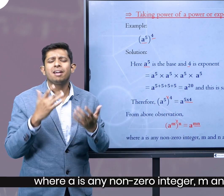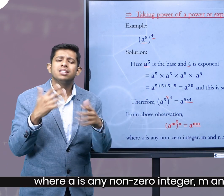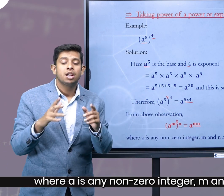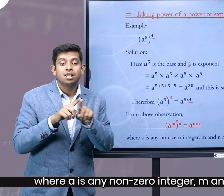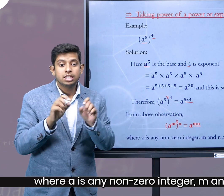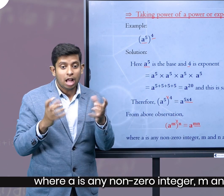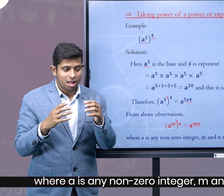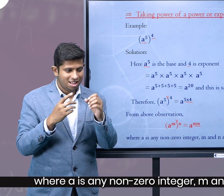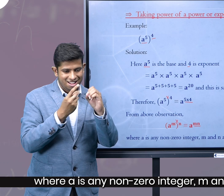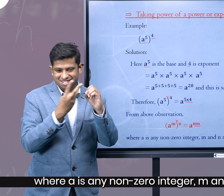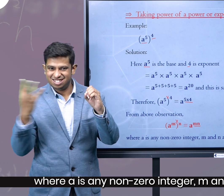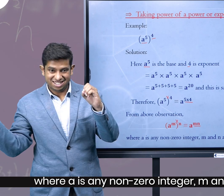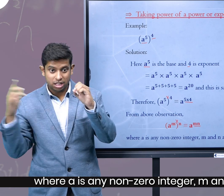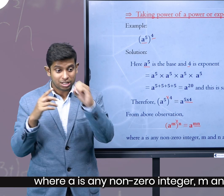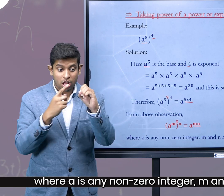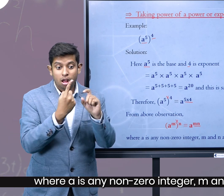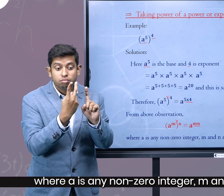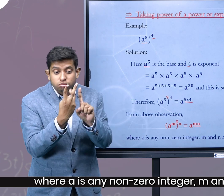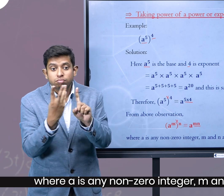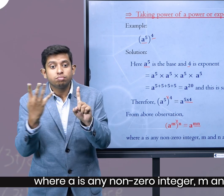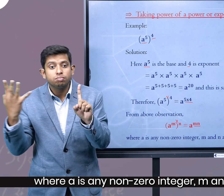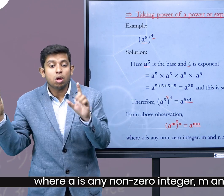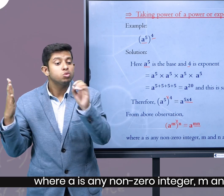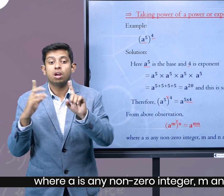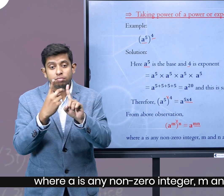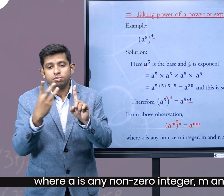Where a is any non-zero integer, m and n are integers.